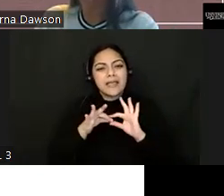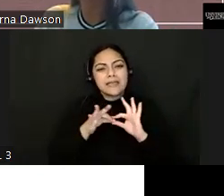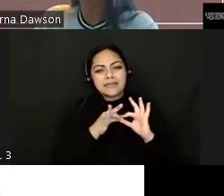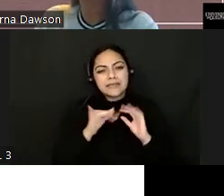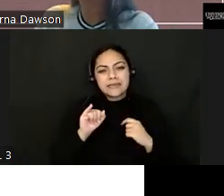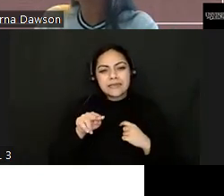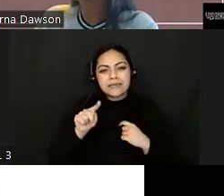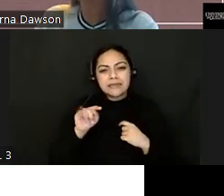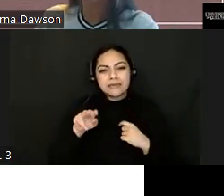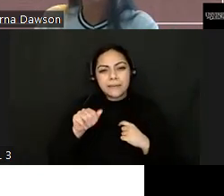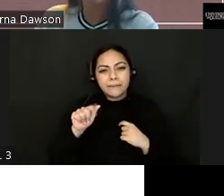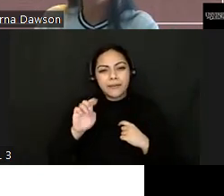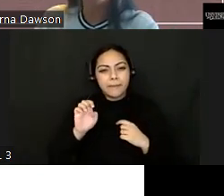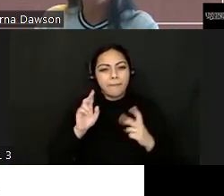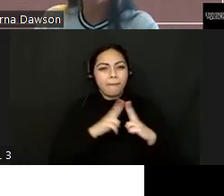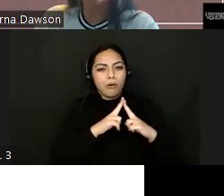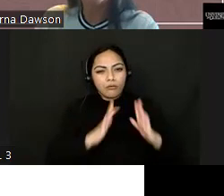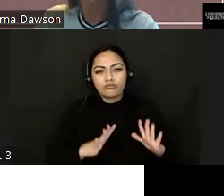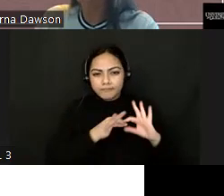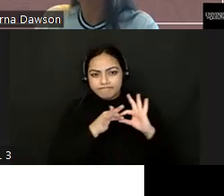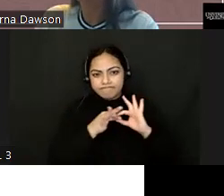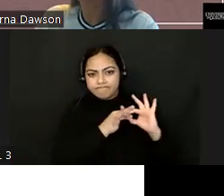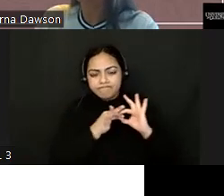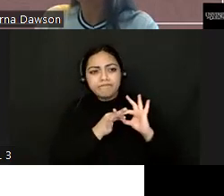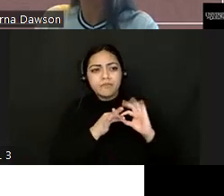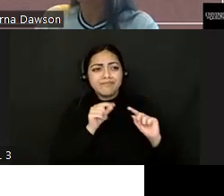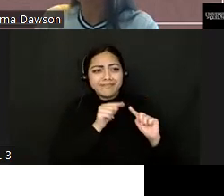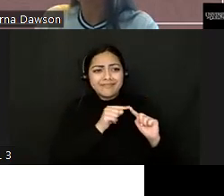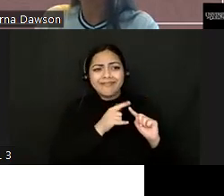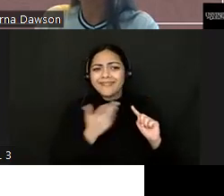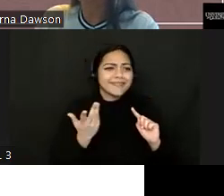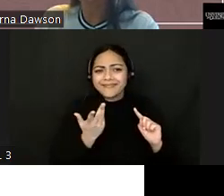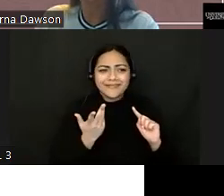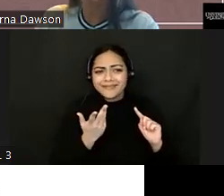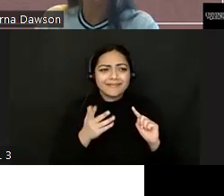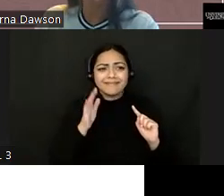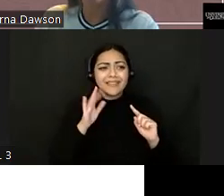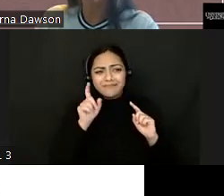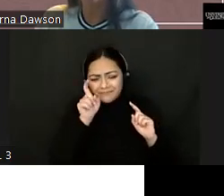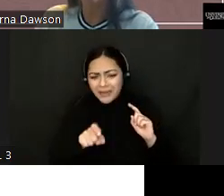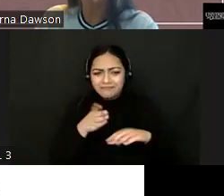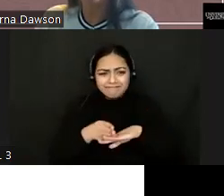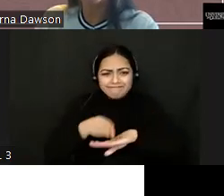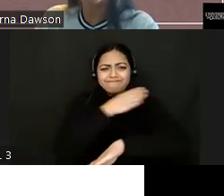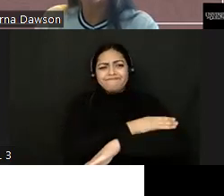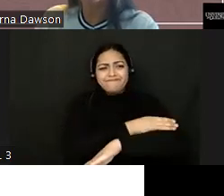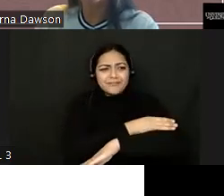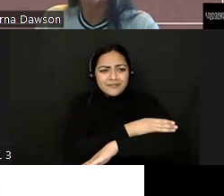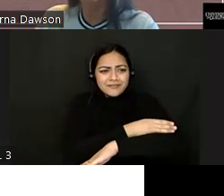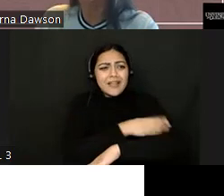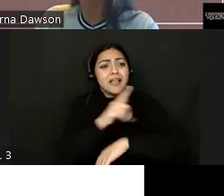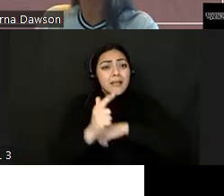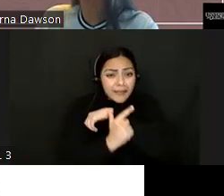recent years, despite the many programs developed to eradicate violence against women and the amount of